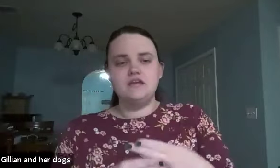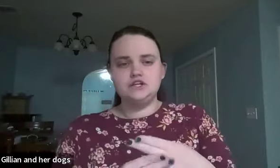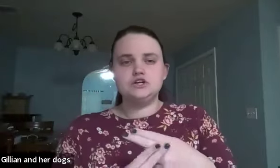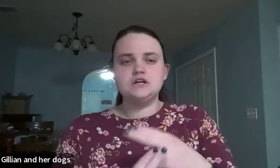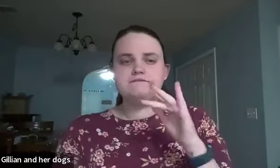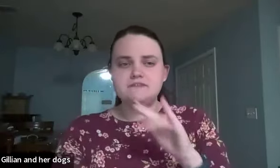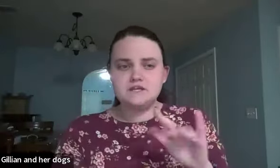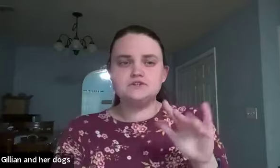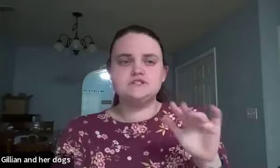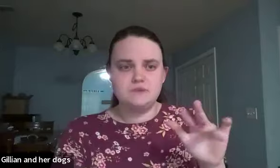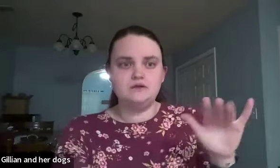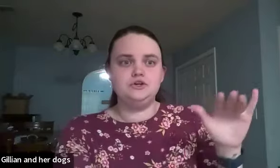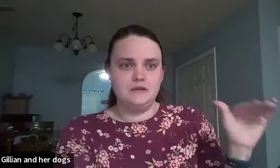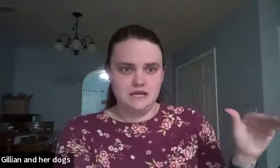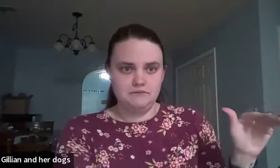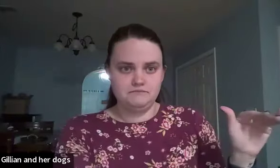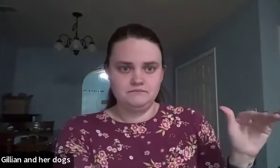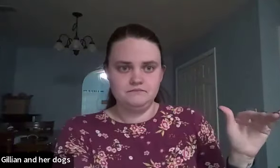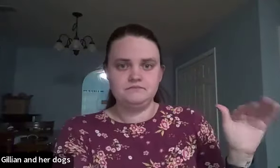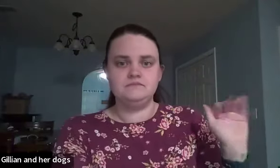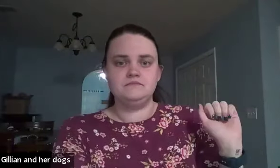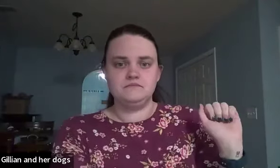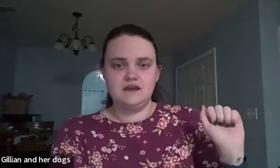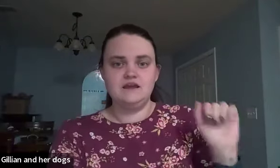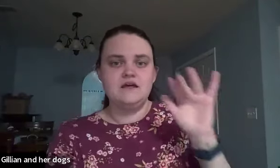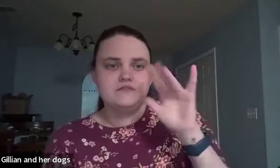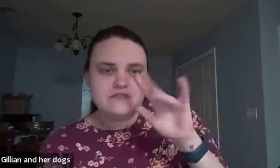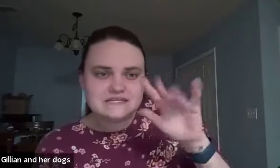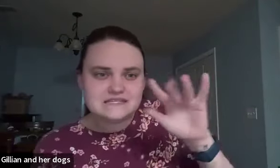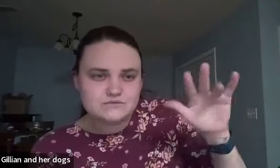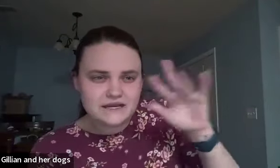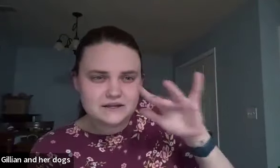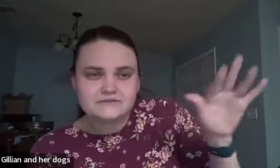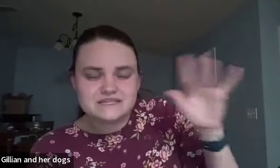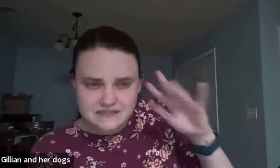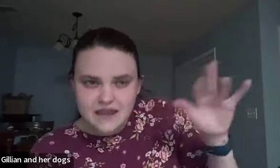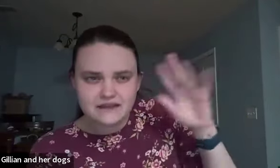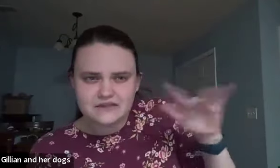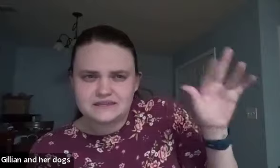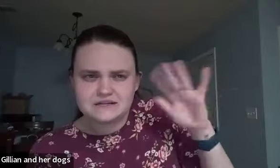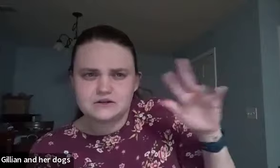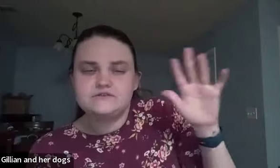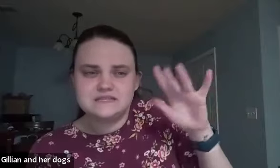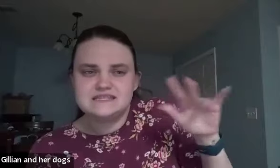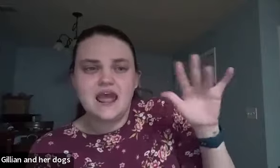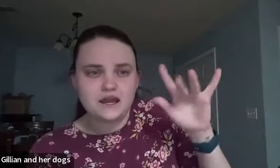And then you're gonna finger spell your name. Okay. This is right here. This is the, like I think I said earlier, this is the